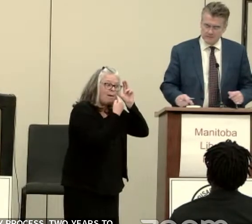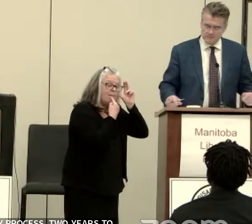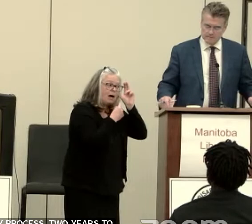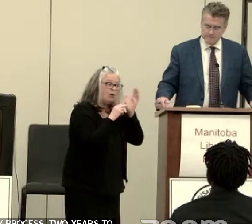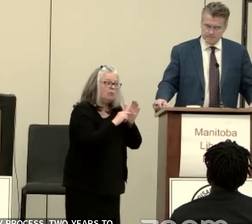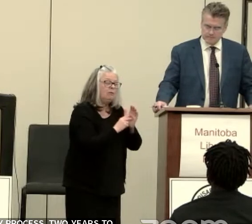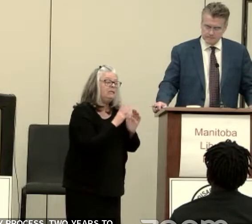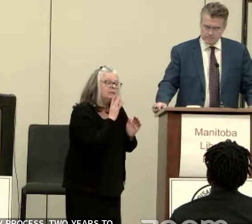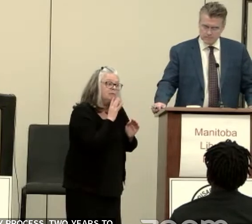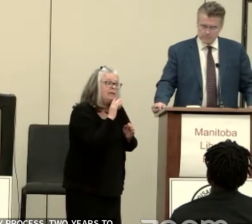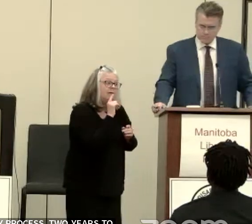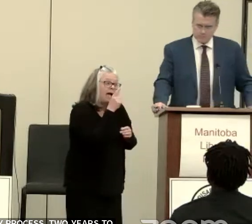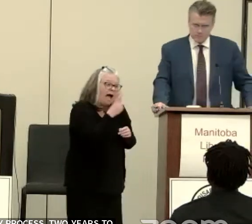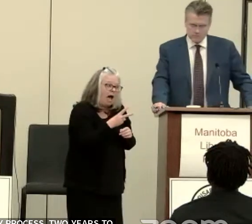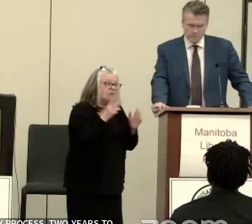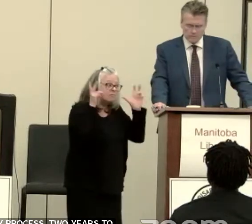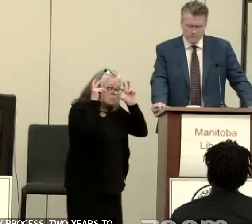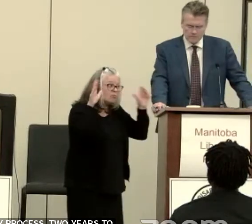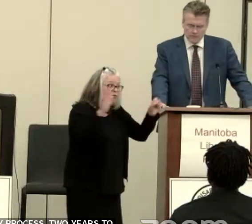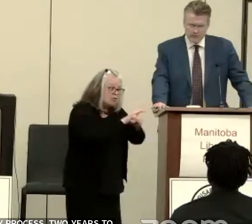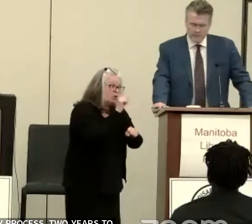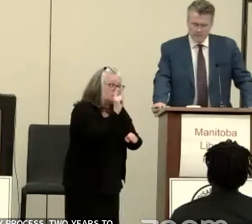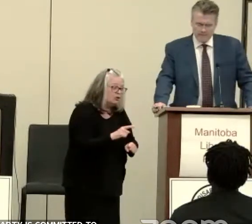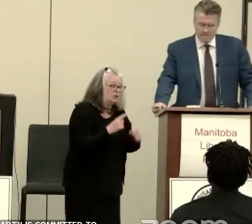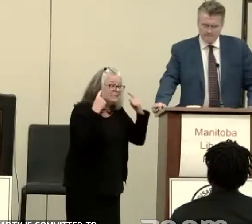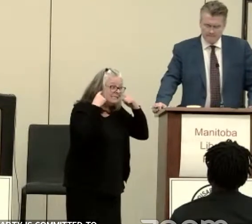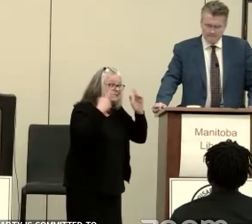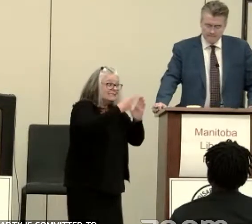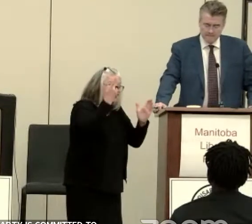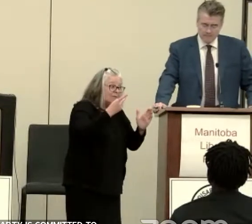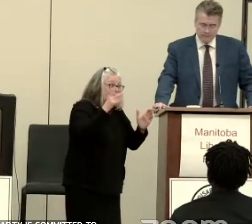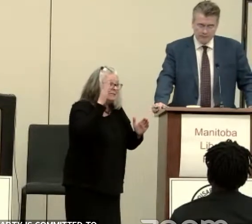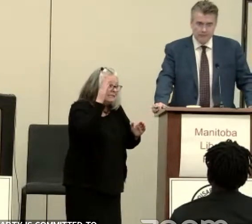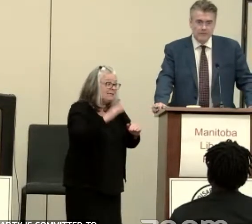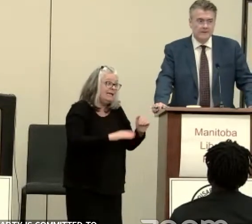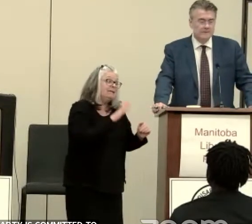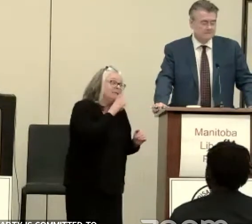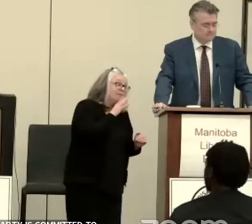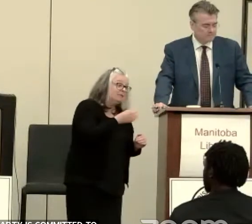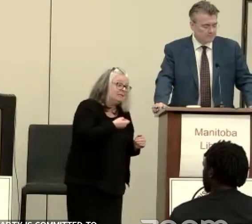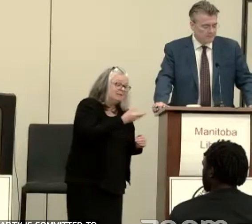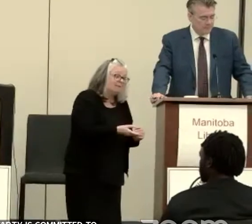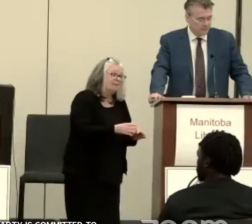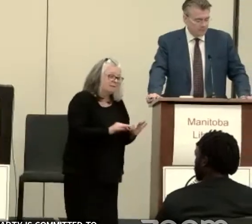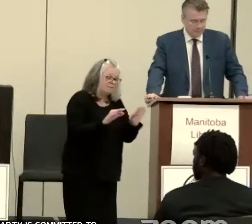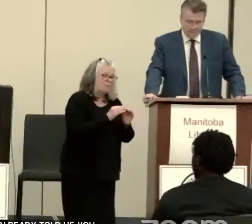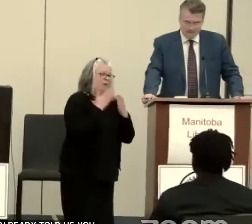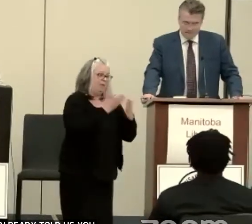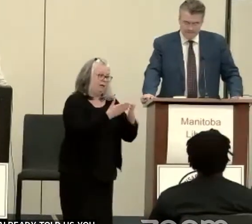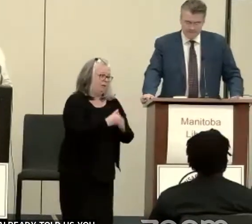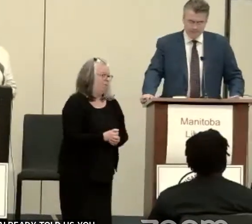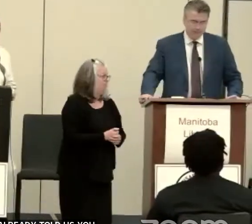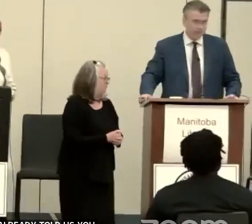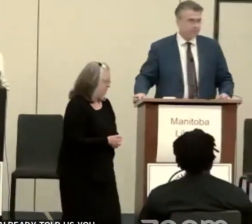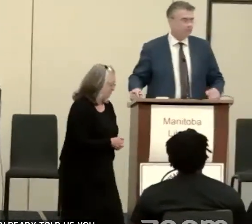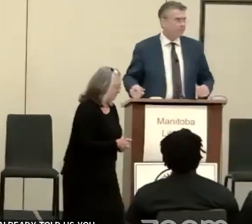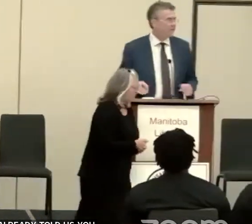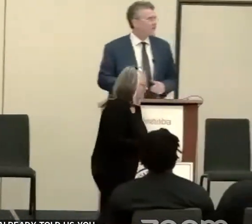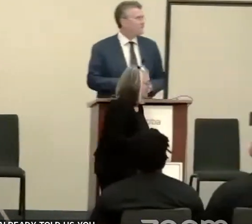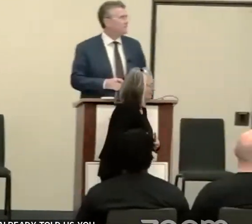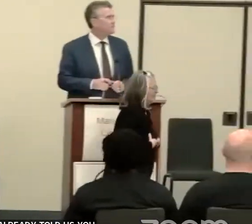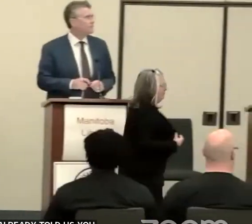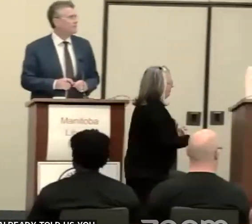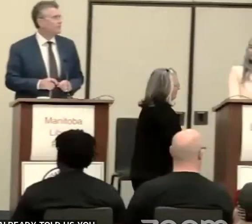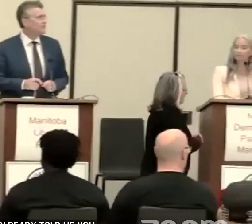to listening and implementing what you've already told us you need. Thank you. Thank you. That's time.